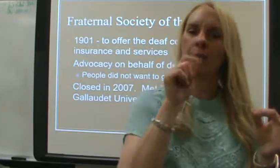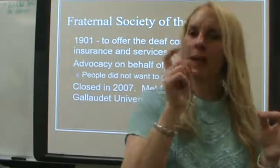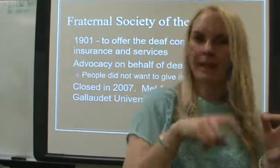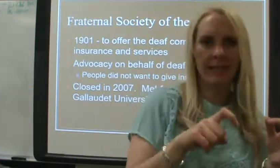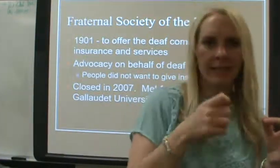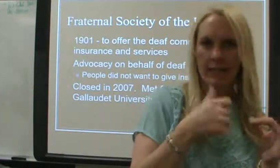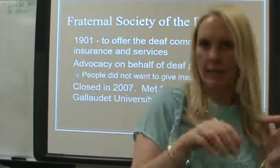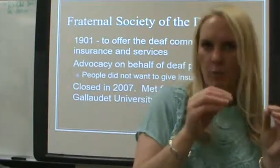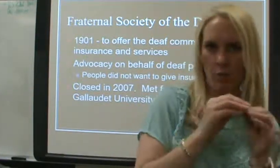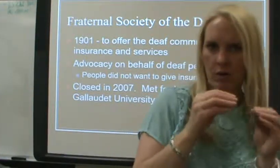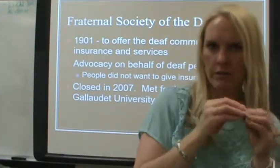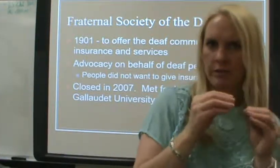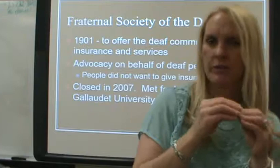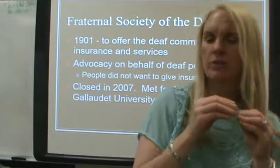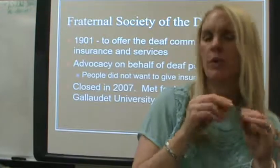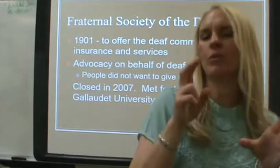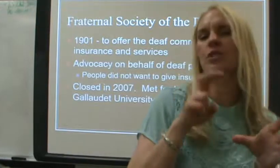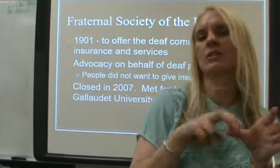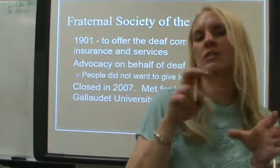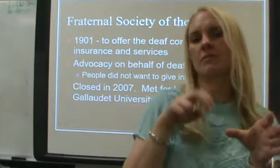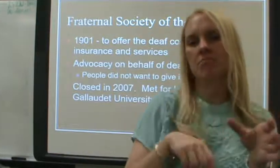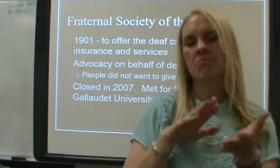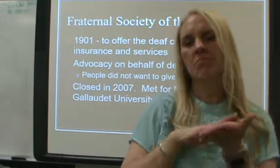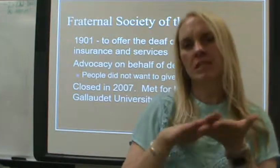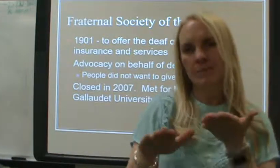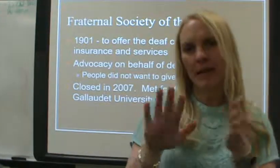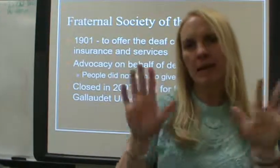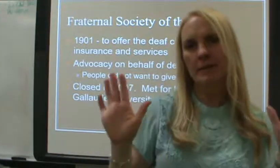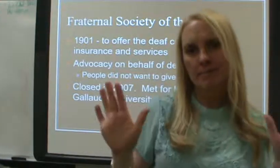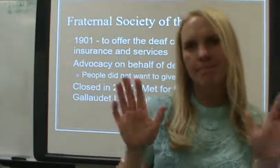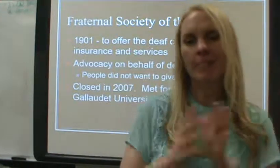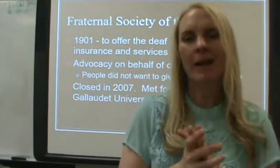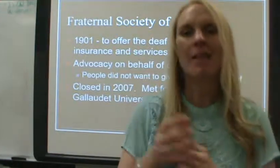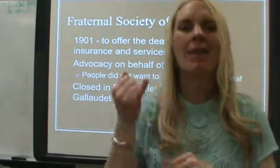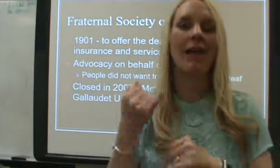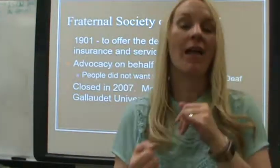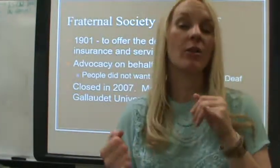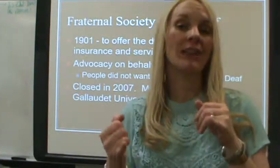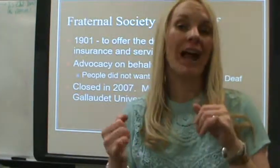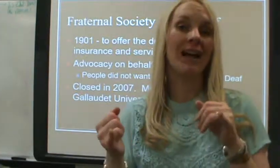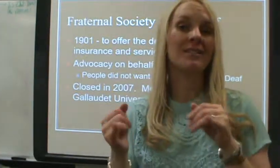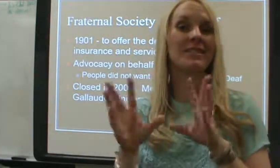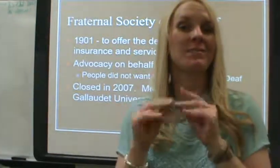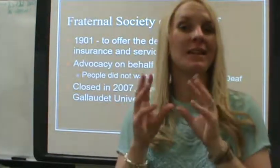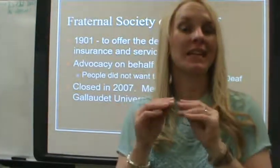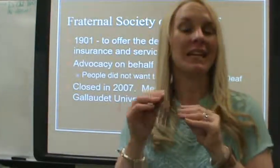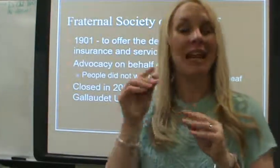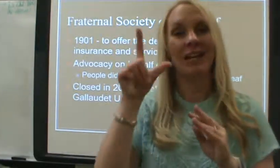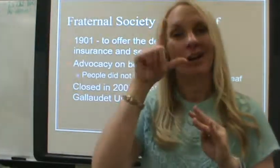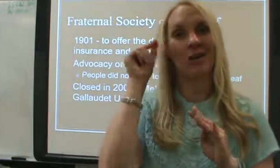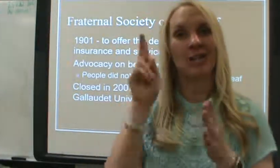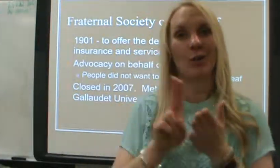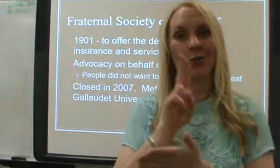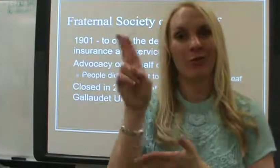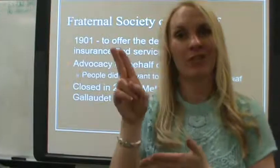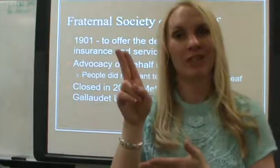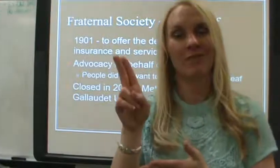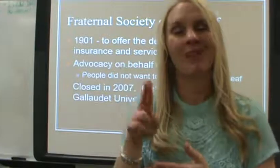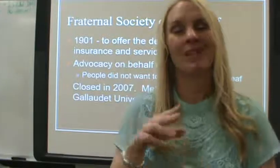not needed anymore, so we'll just disband. Right? They had their last meeting at Gallaudet University,